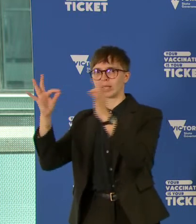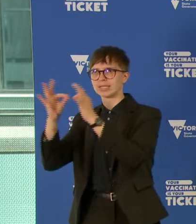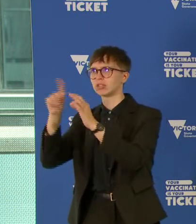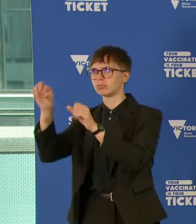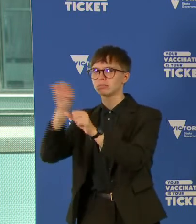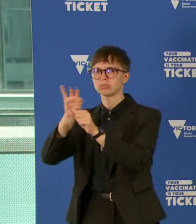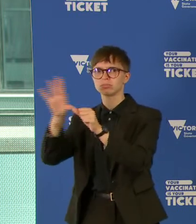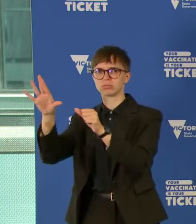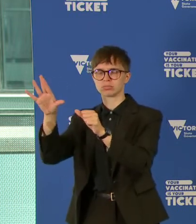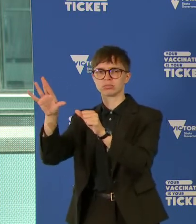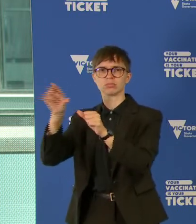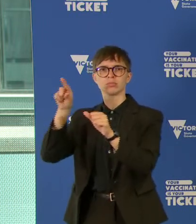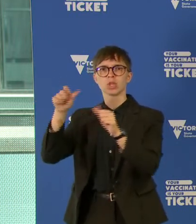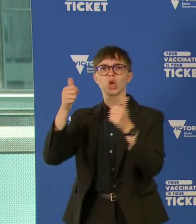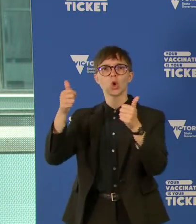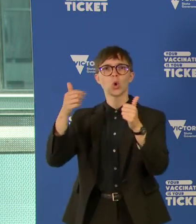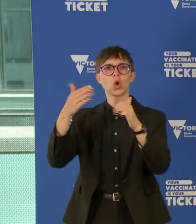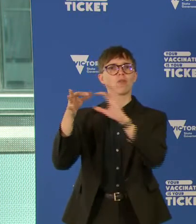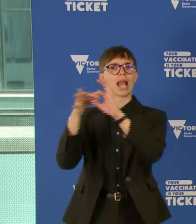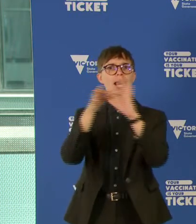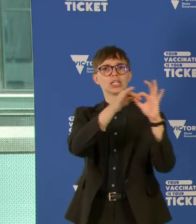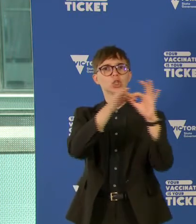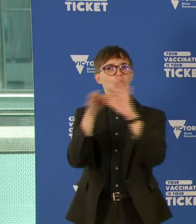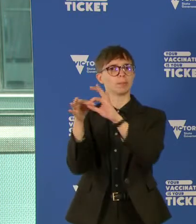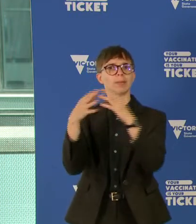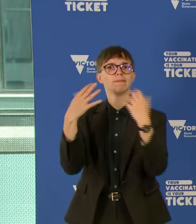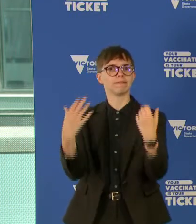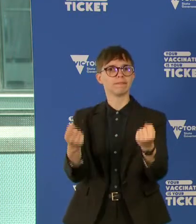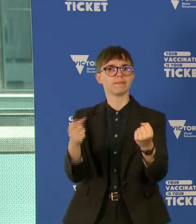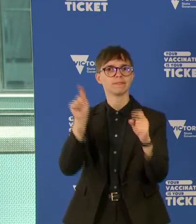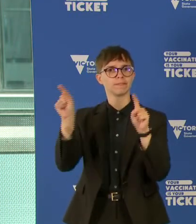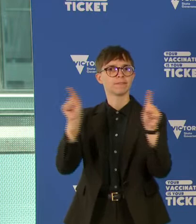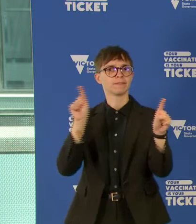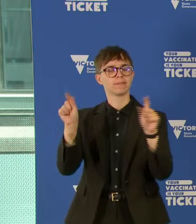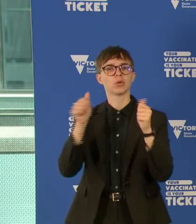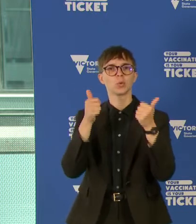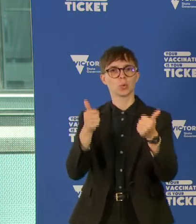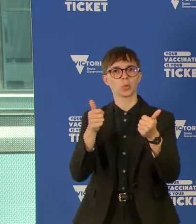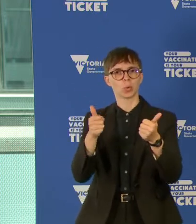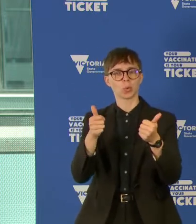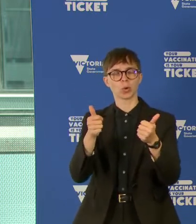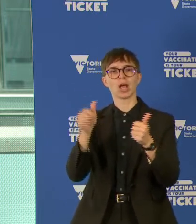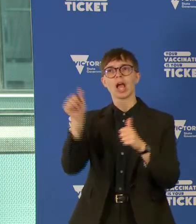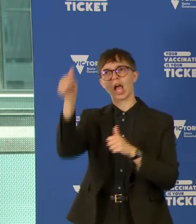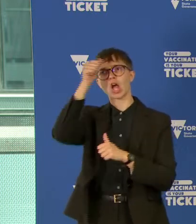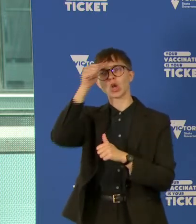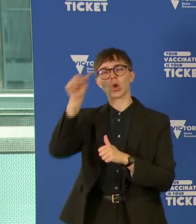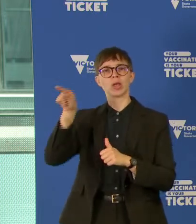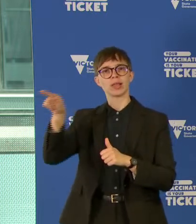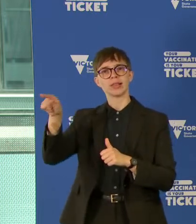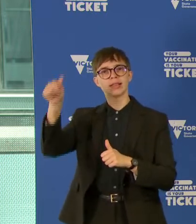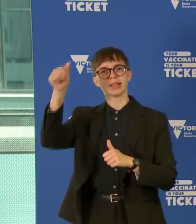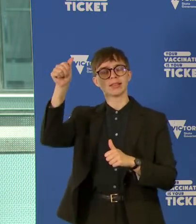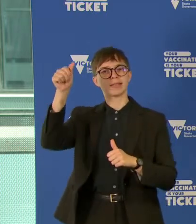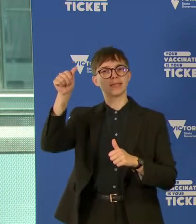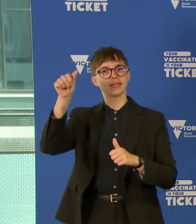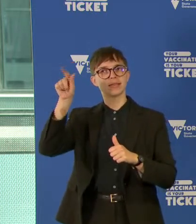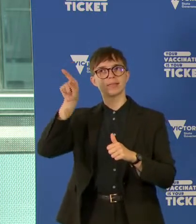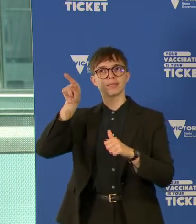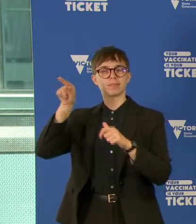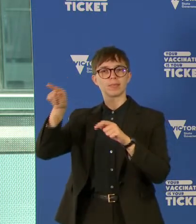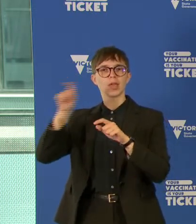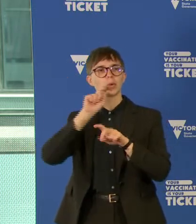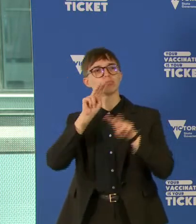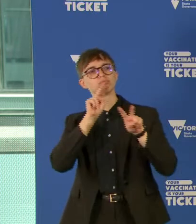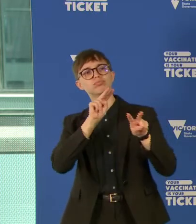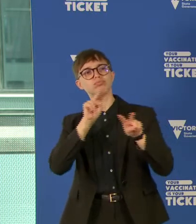to be confident that the standards of training in the children's are the world's best, the nation's best,